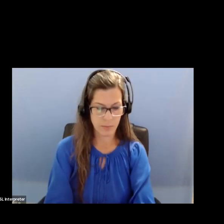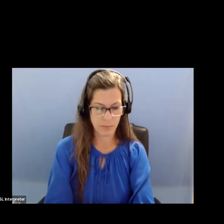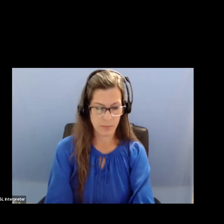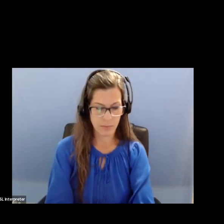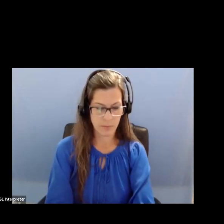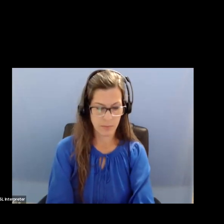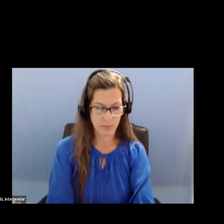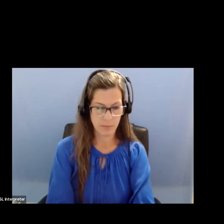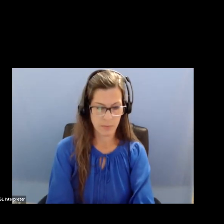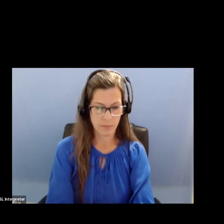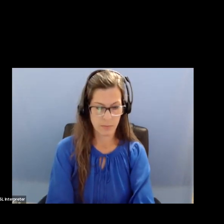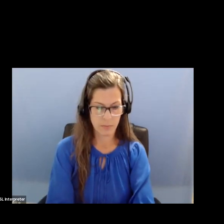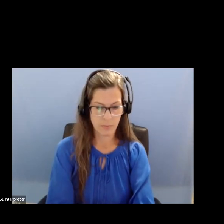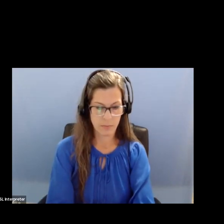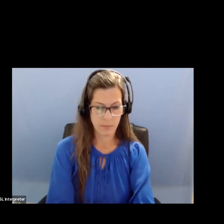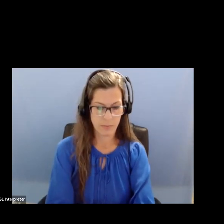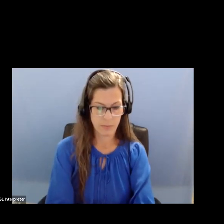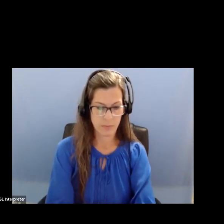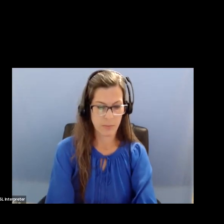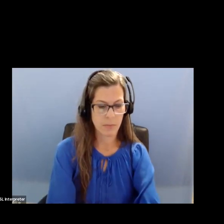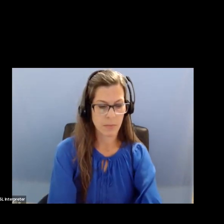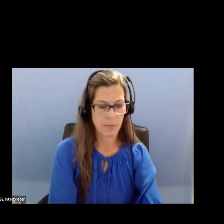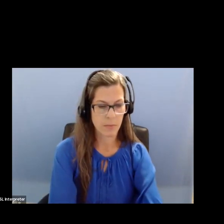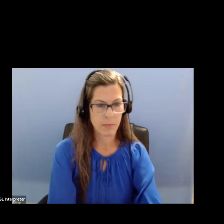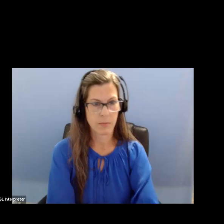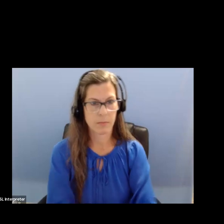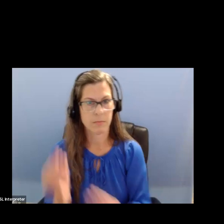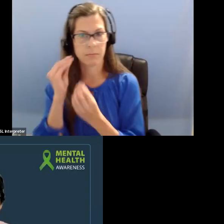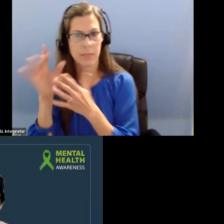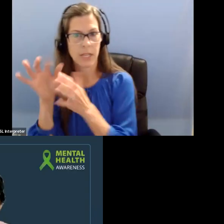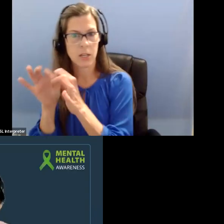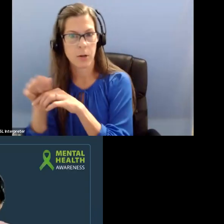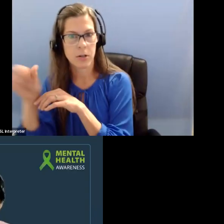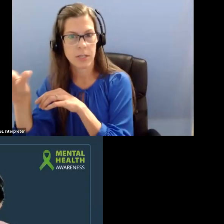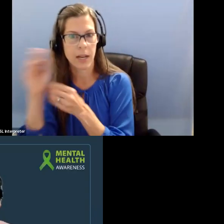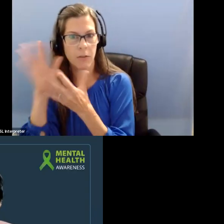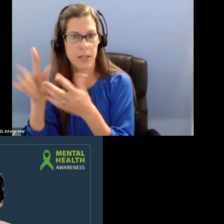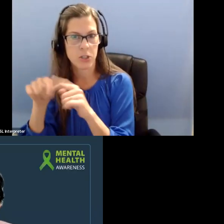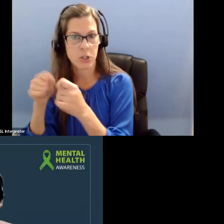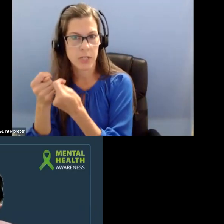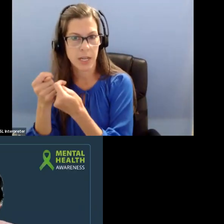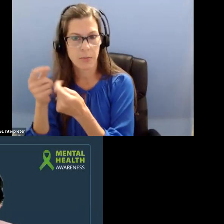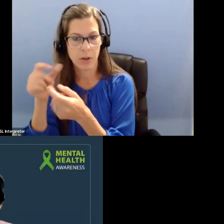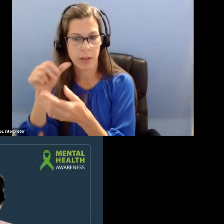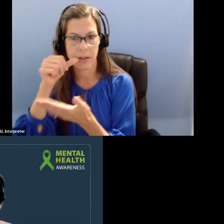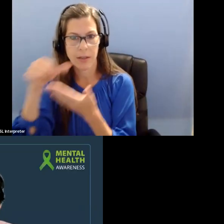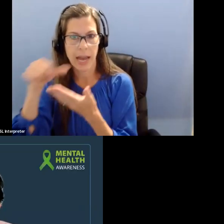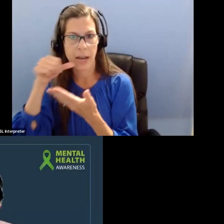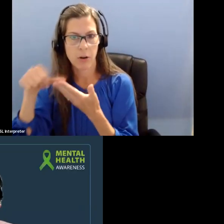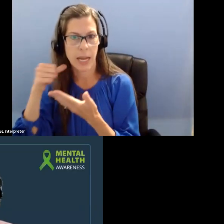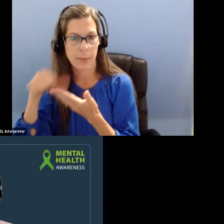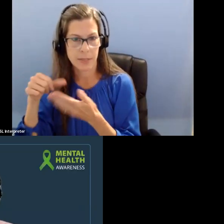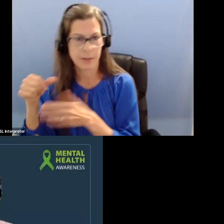record, say whatever materials you'll generate for educating the community to please make it